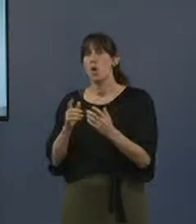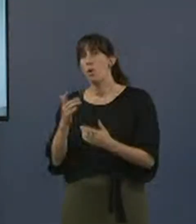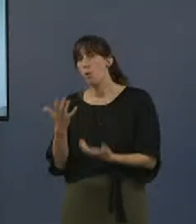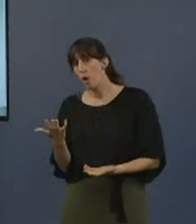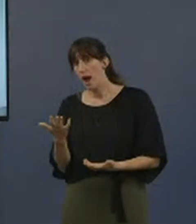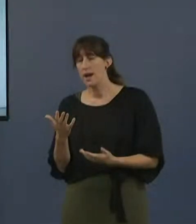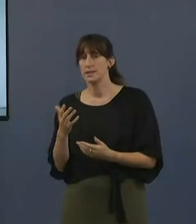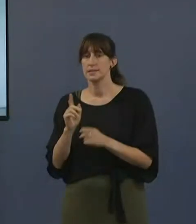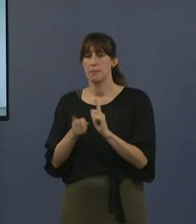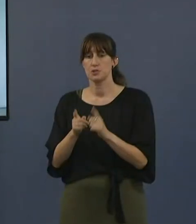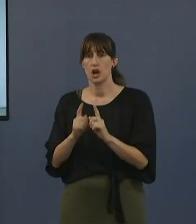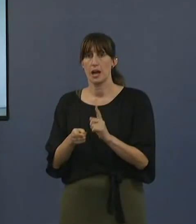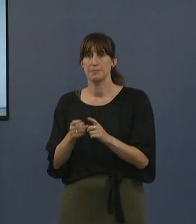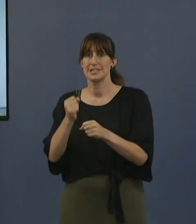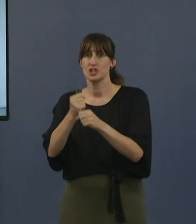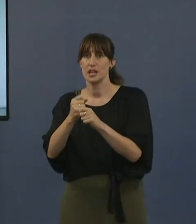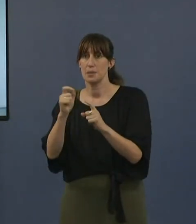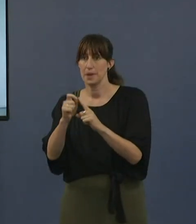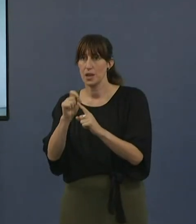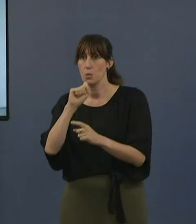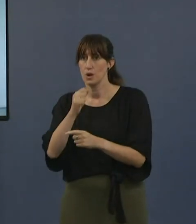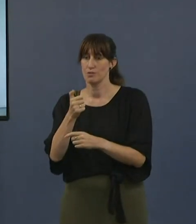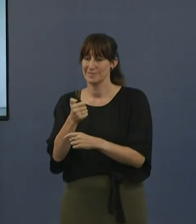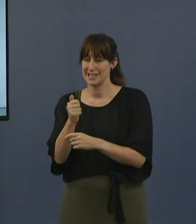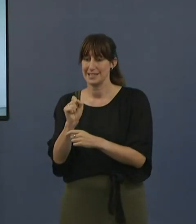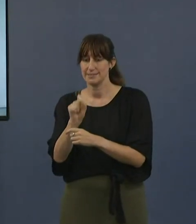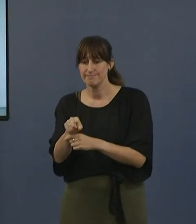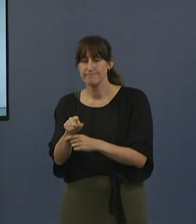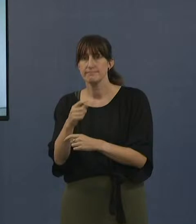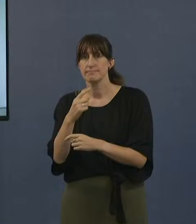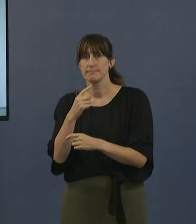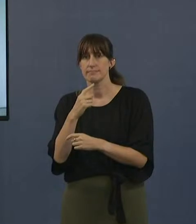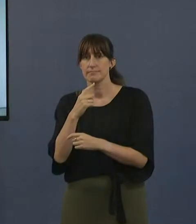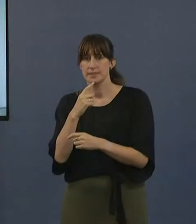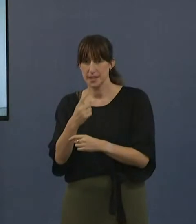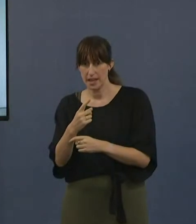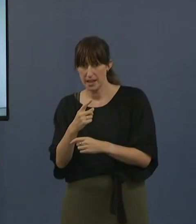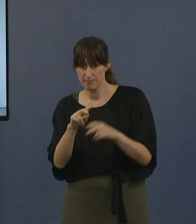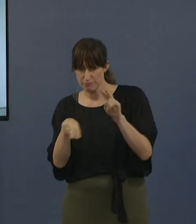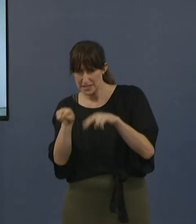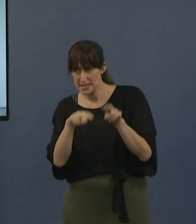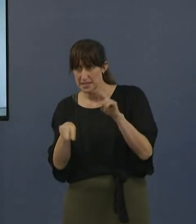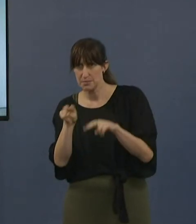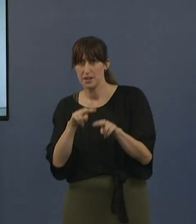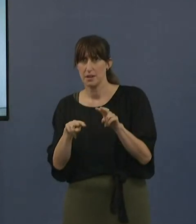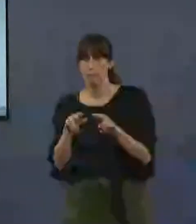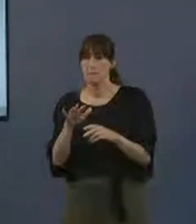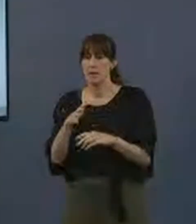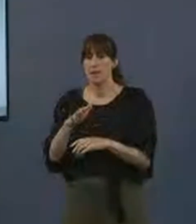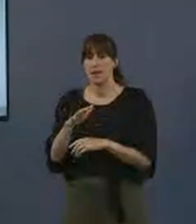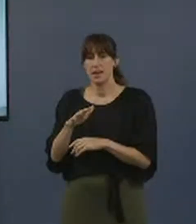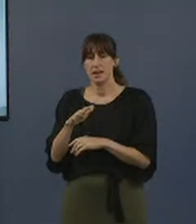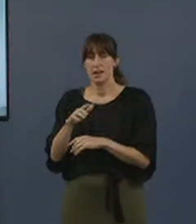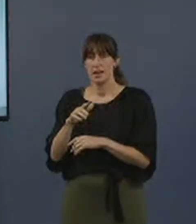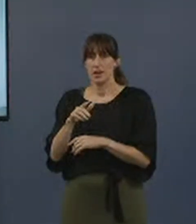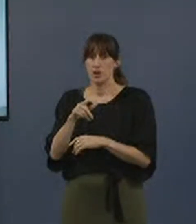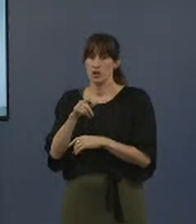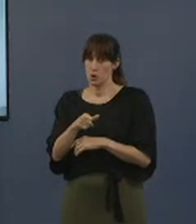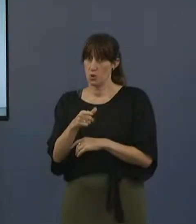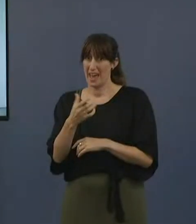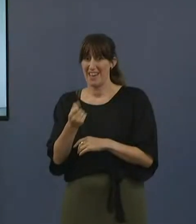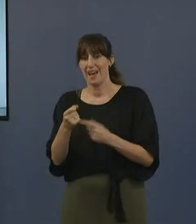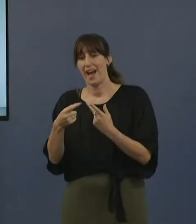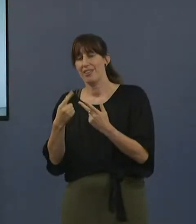practice, who will have undertaken a risk assessment to see the likelihood of them having poorer outcomes while they've got